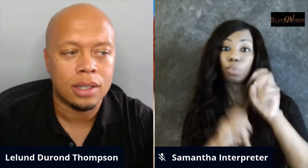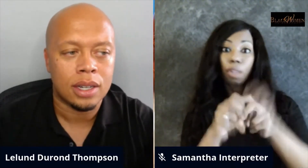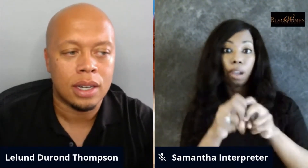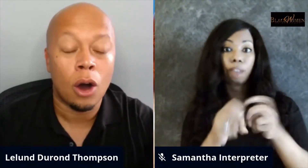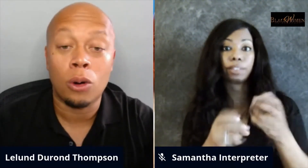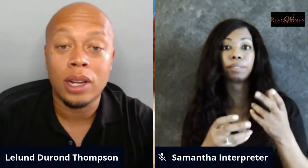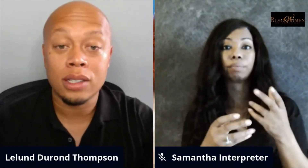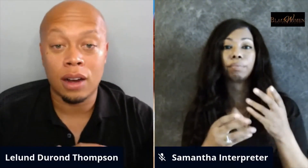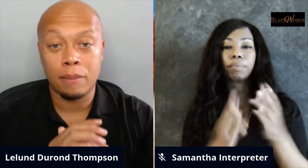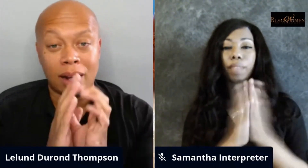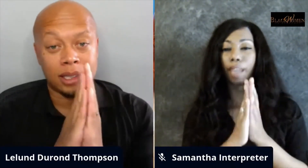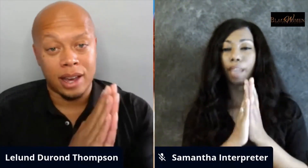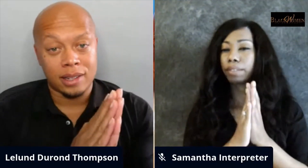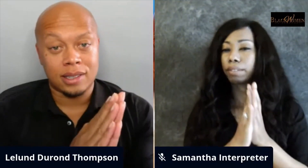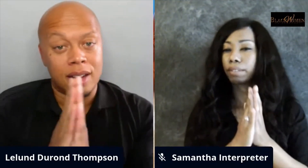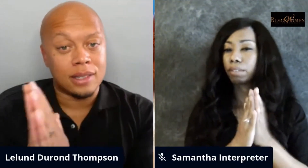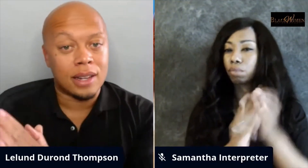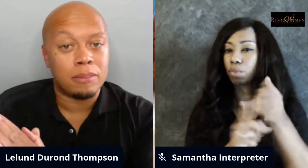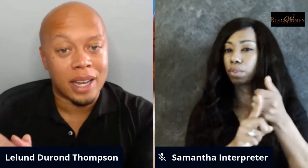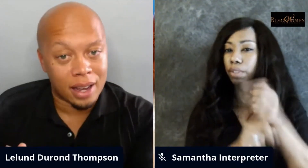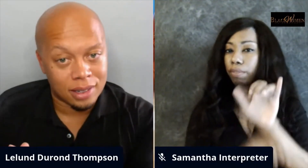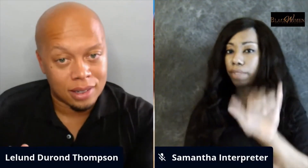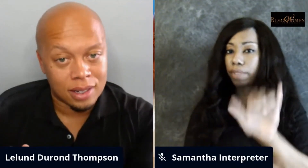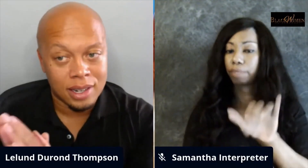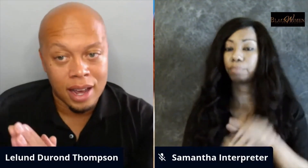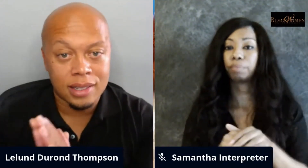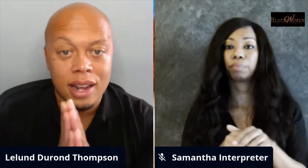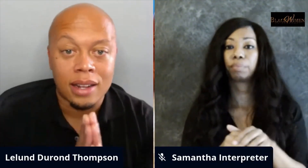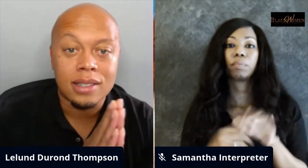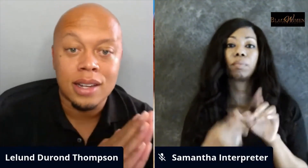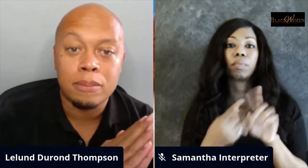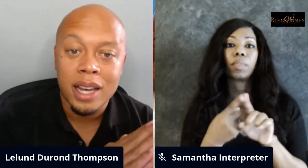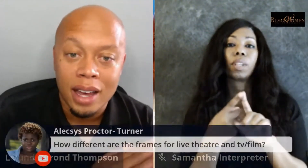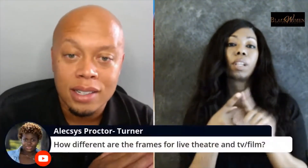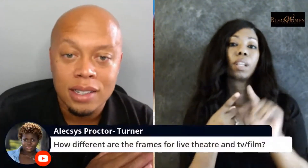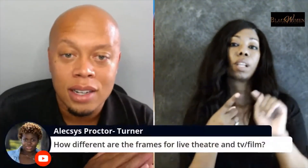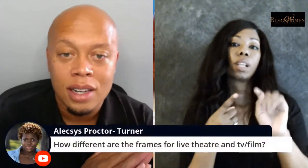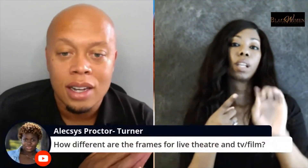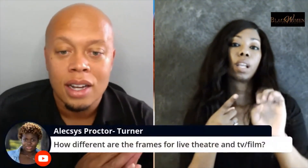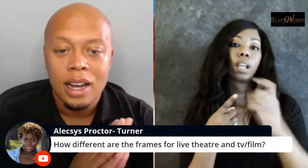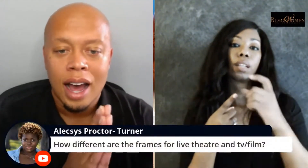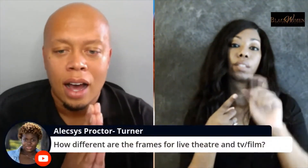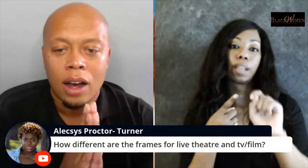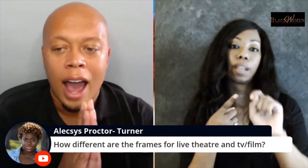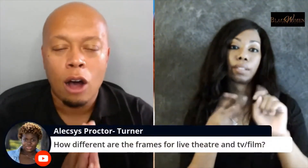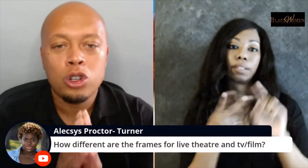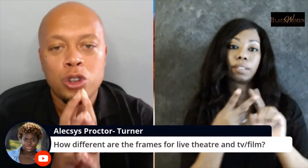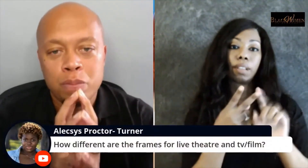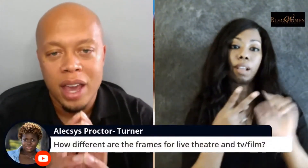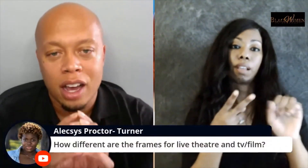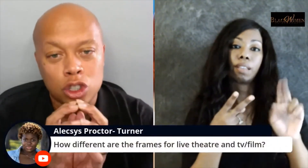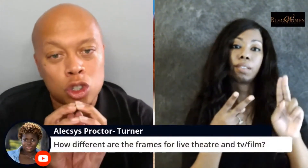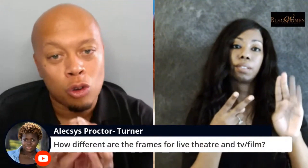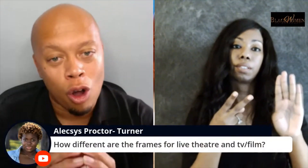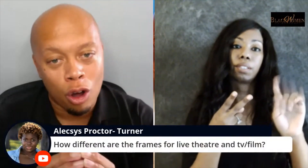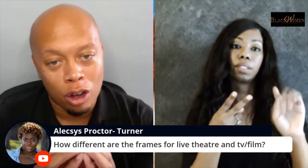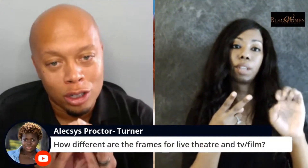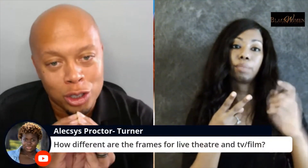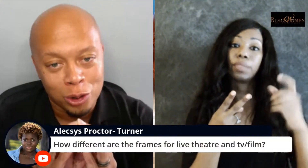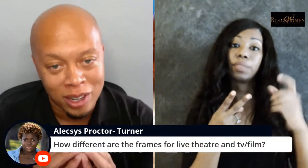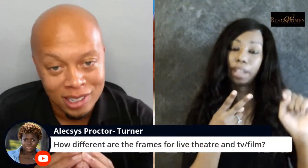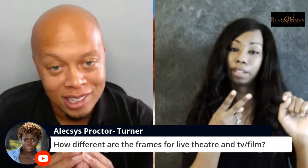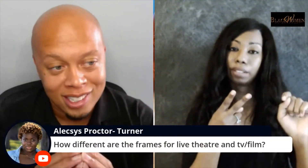Let's see. Oh, let's talk about text and subtext. Text and subtext. How do you make a